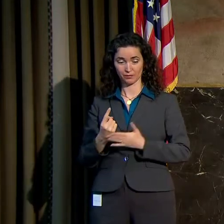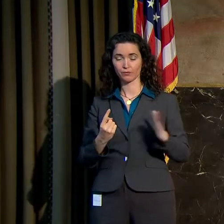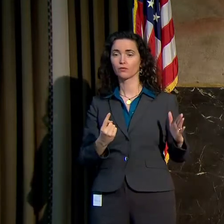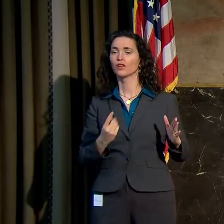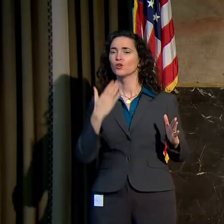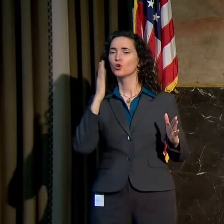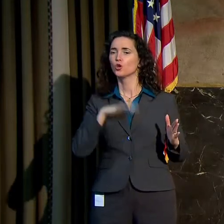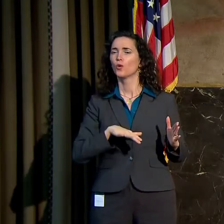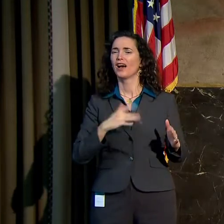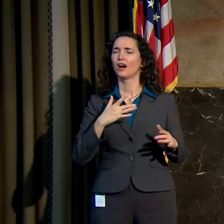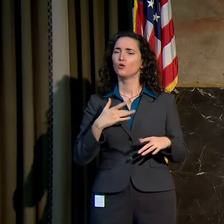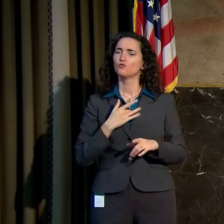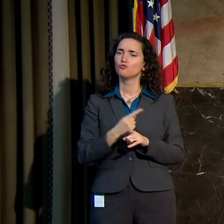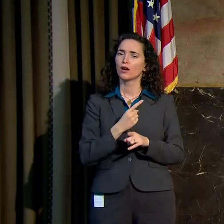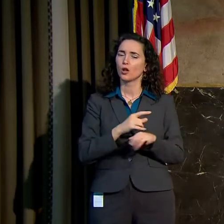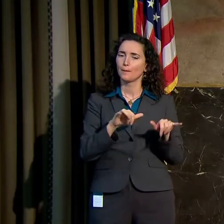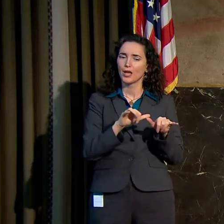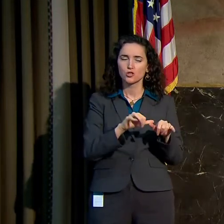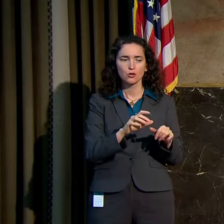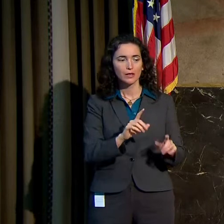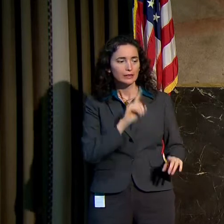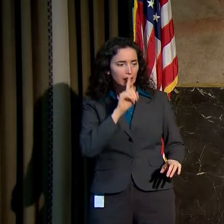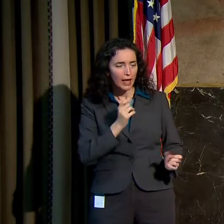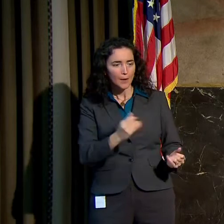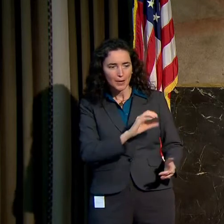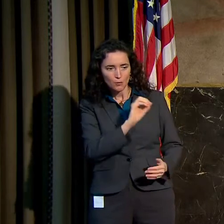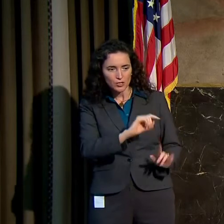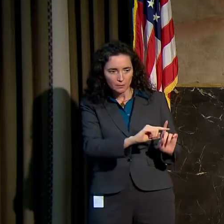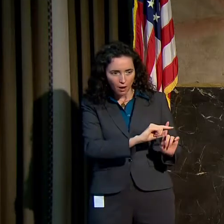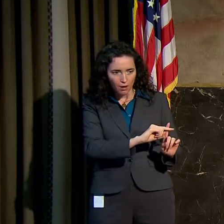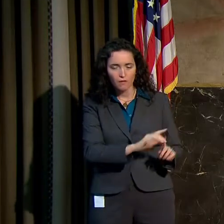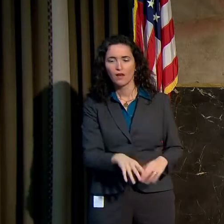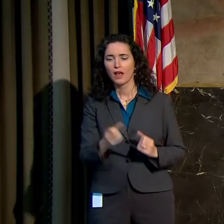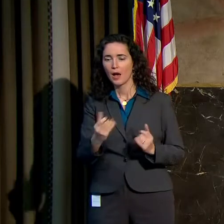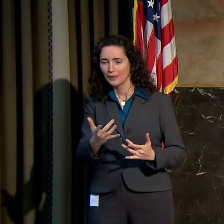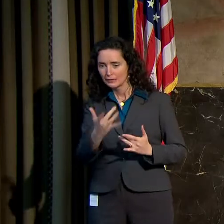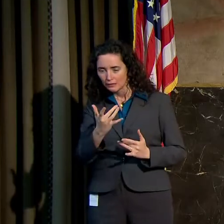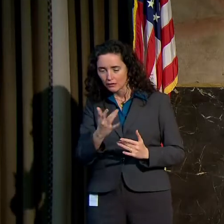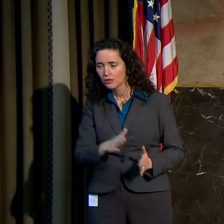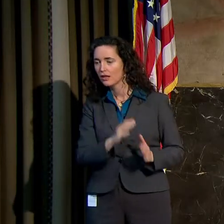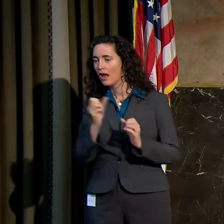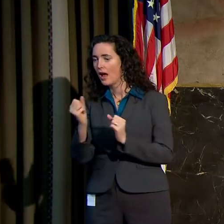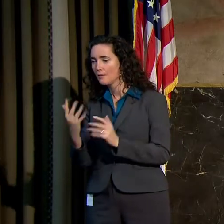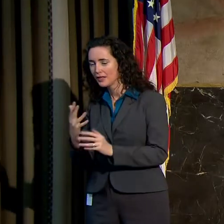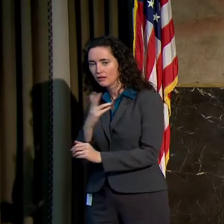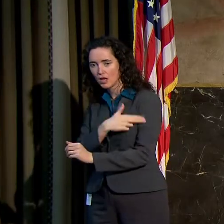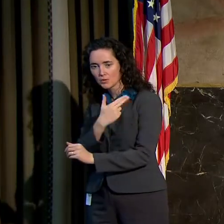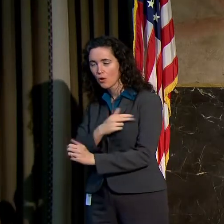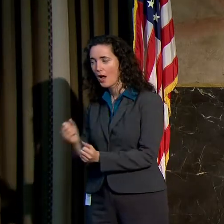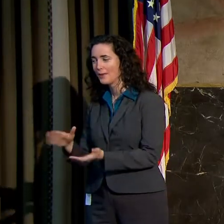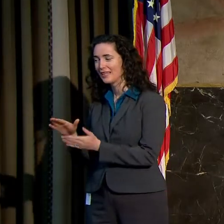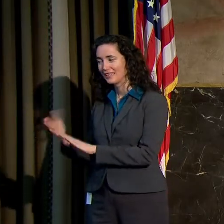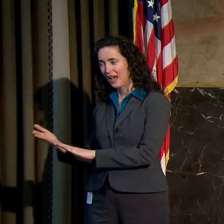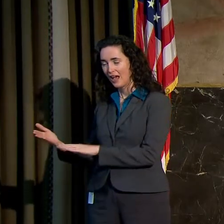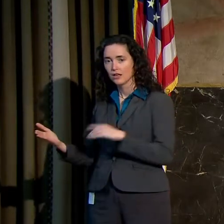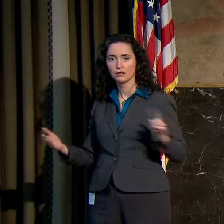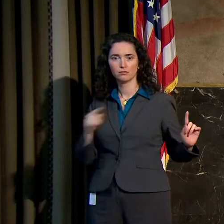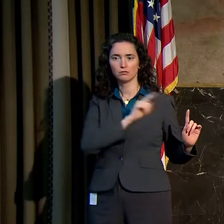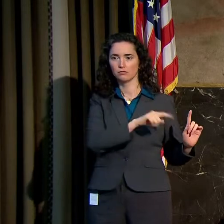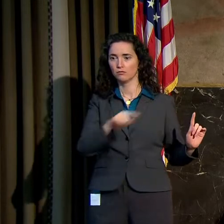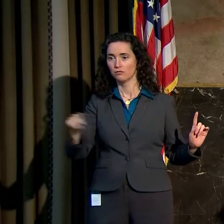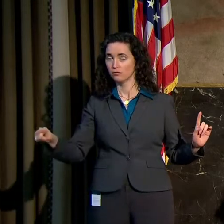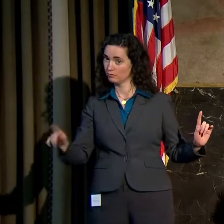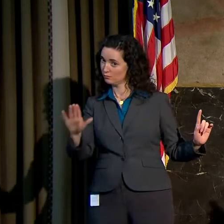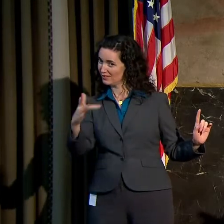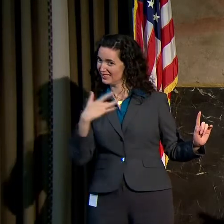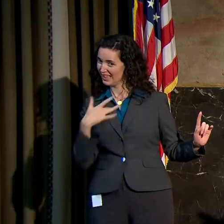percent positivity, cases, hospitalizations, and deaths. And unfortunately, hospitalizations always lag a little bit,